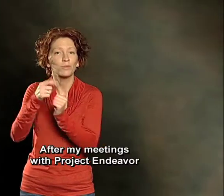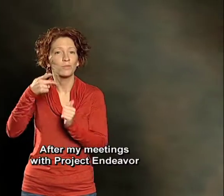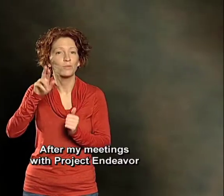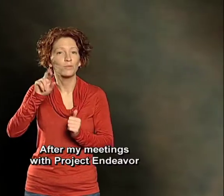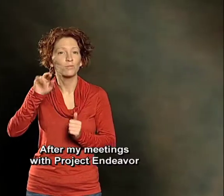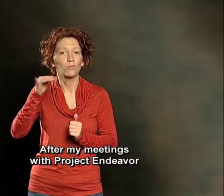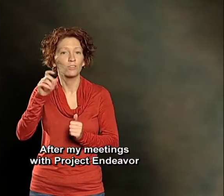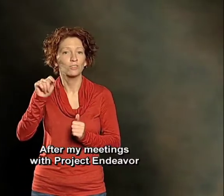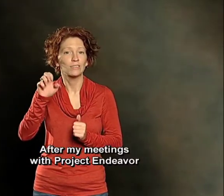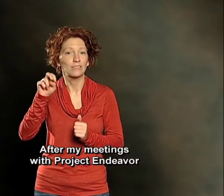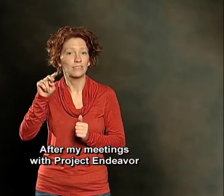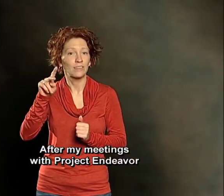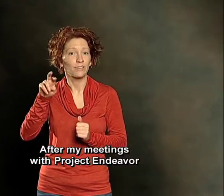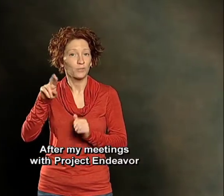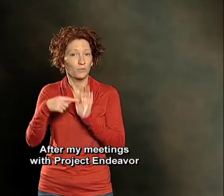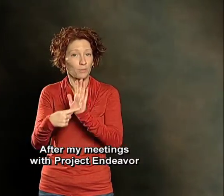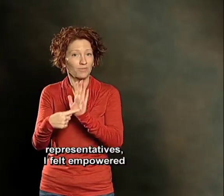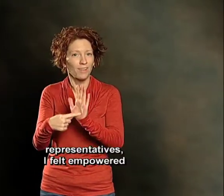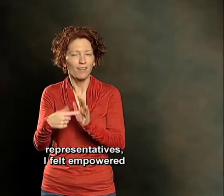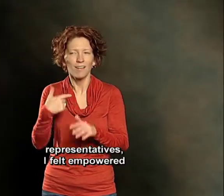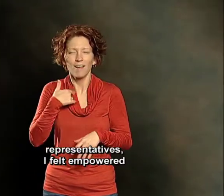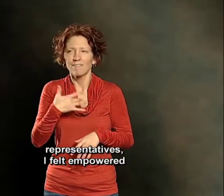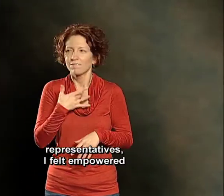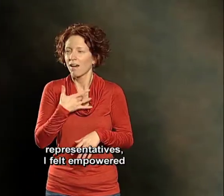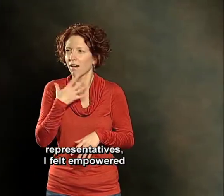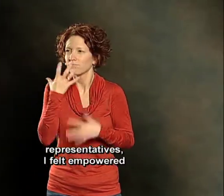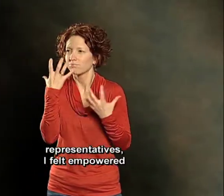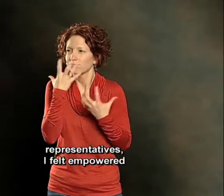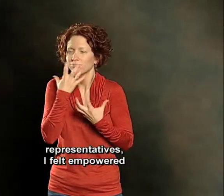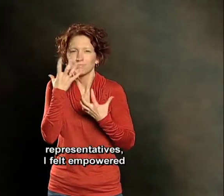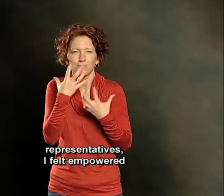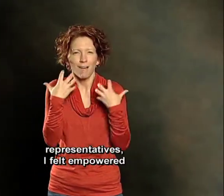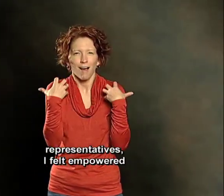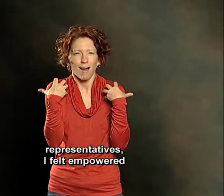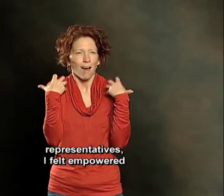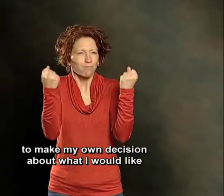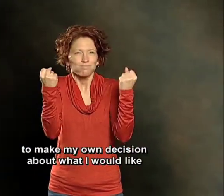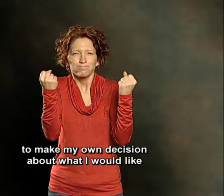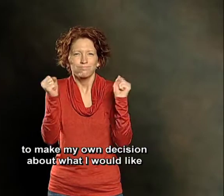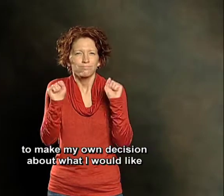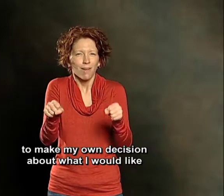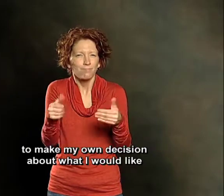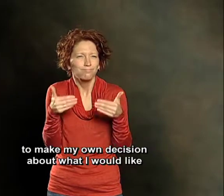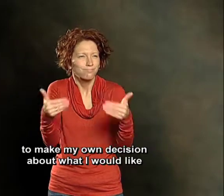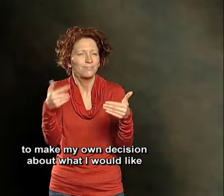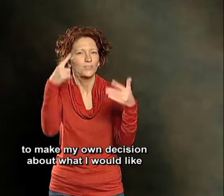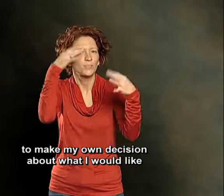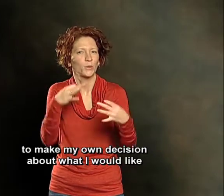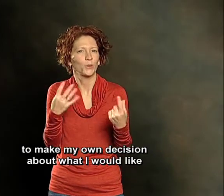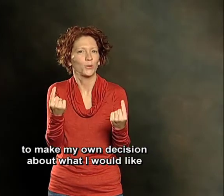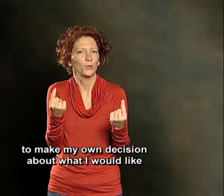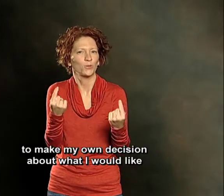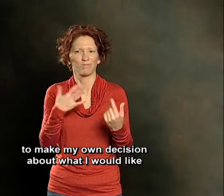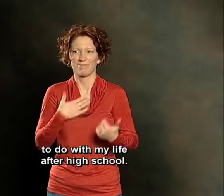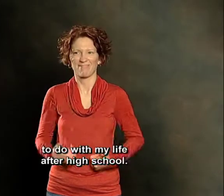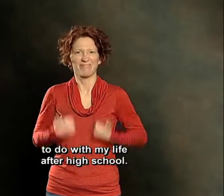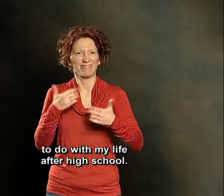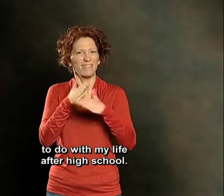After my meetings with Project Endeavor representatives, I felt empowered to make my own decisions about what I would like to do with my